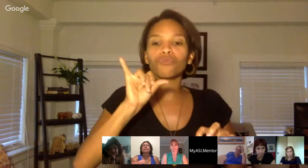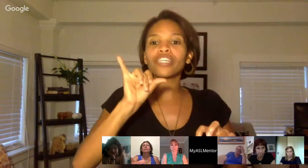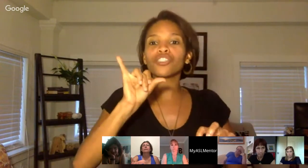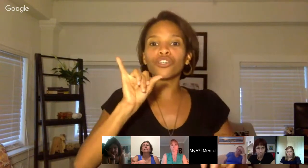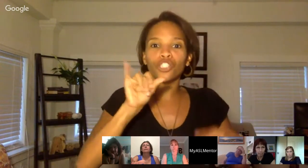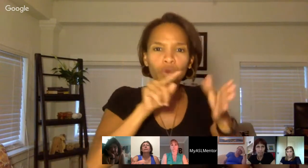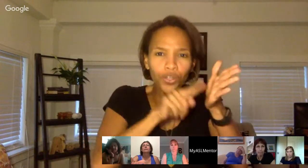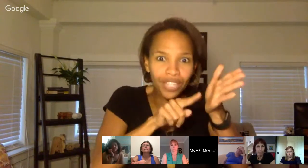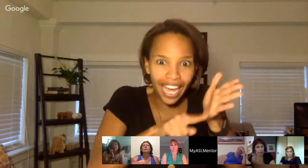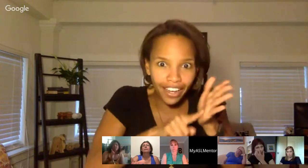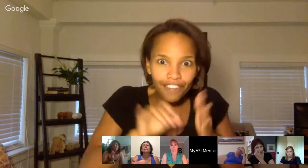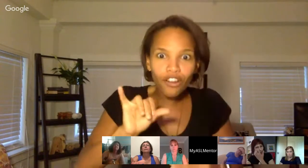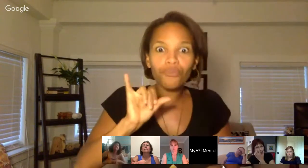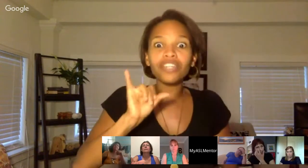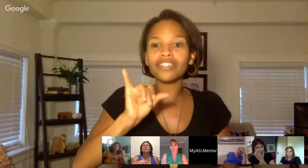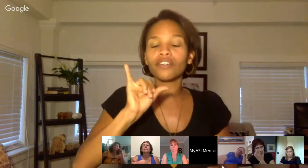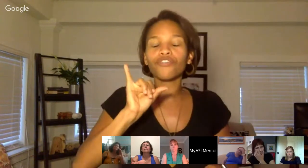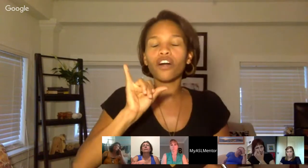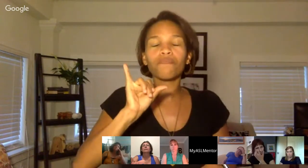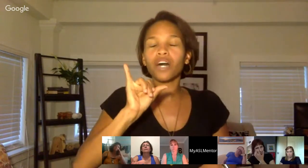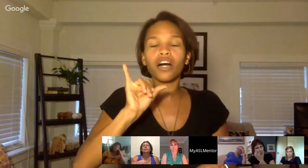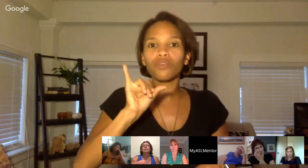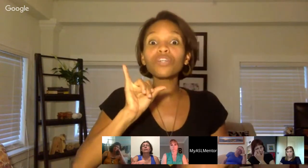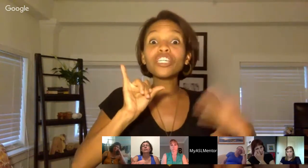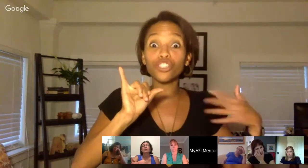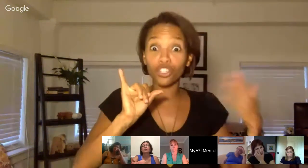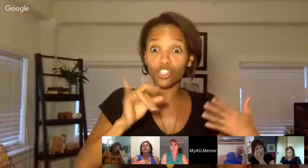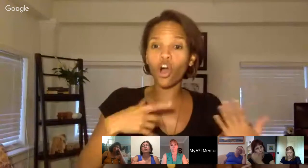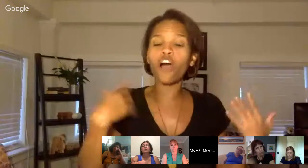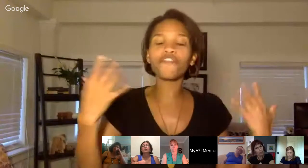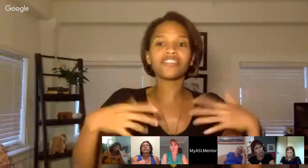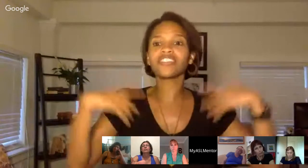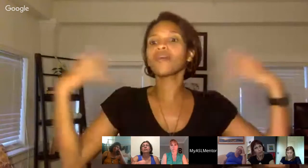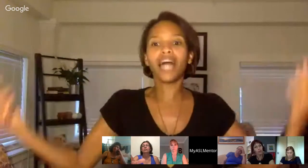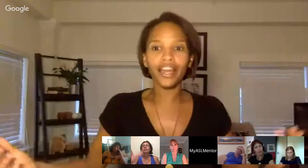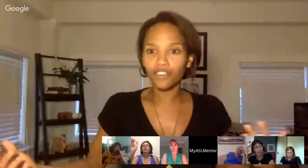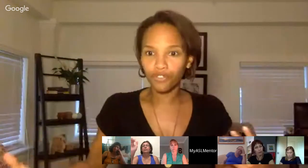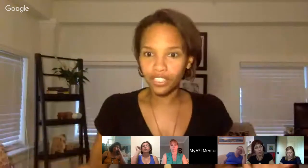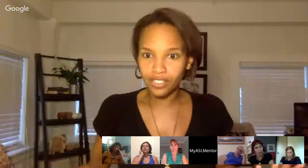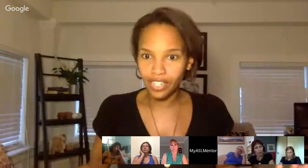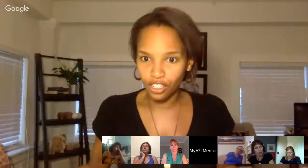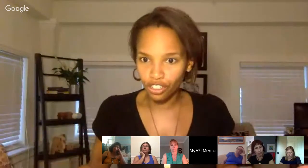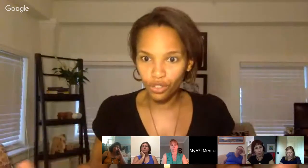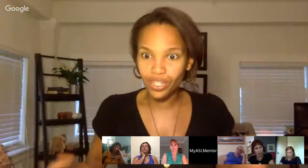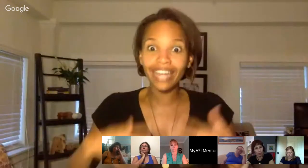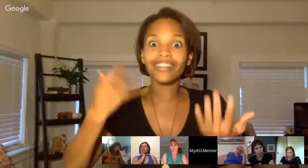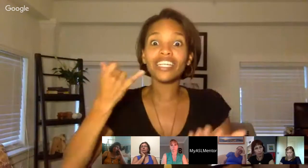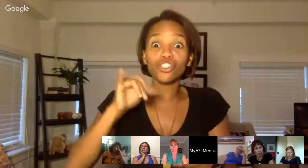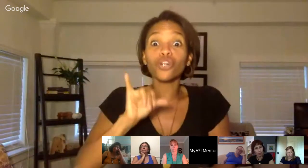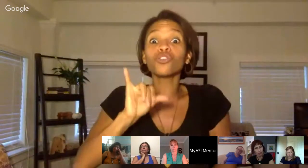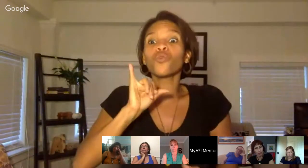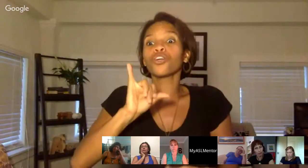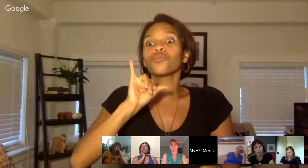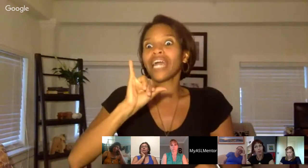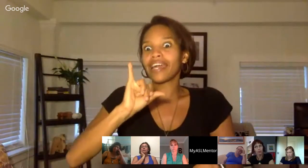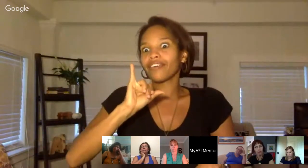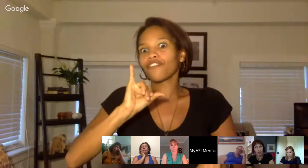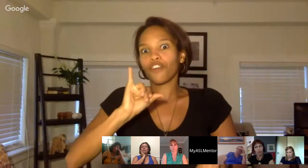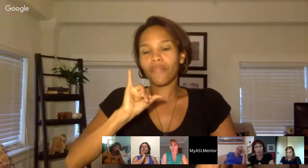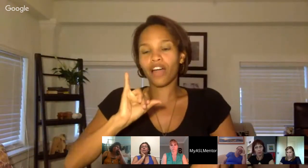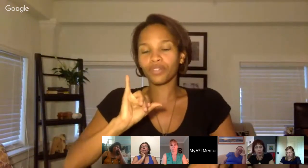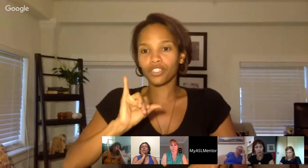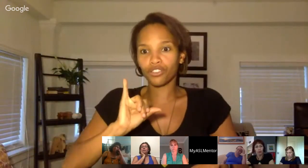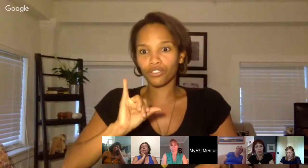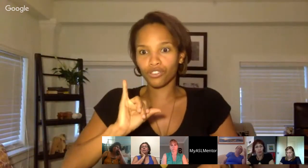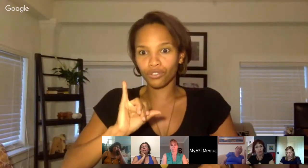gain from research, what you gain from research is often some kind of realization. You gain, this shows what you